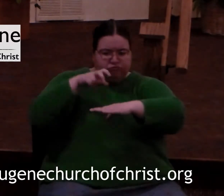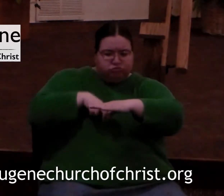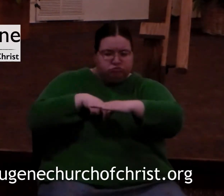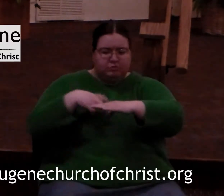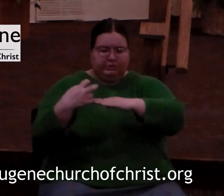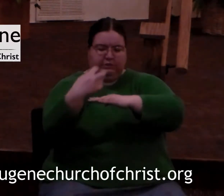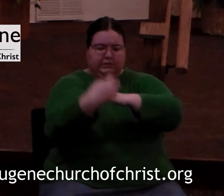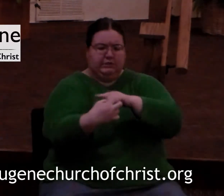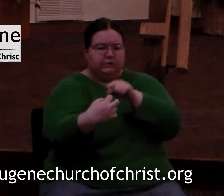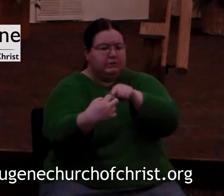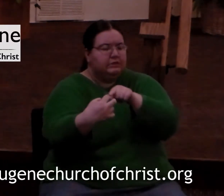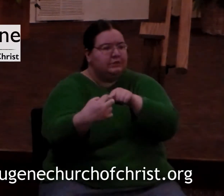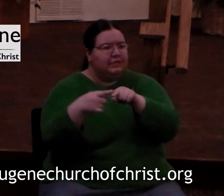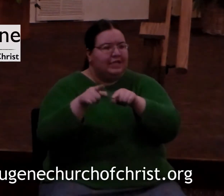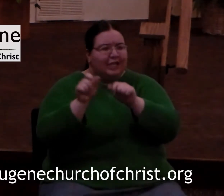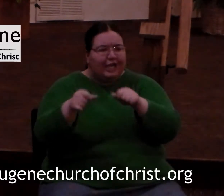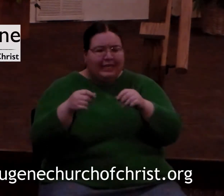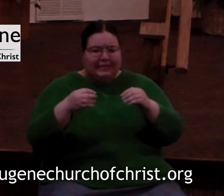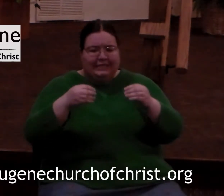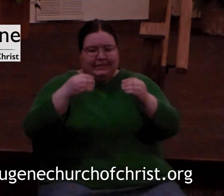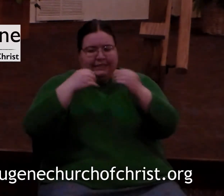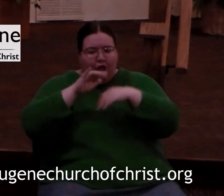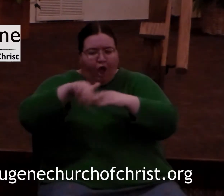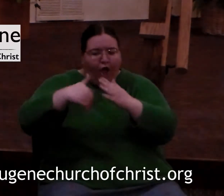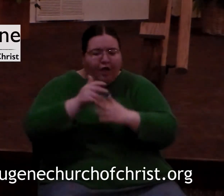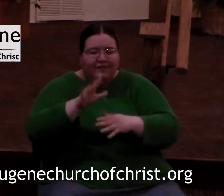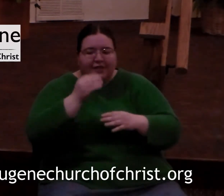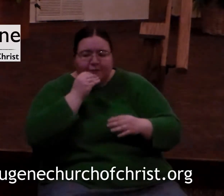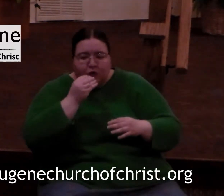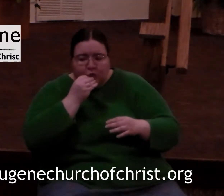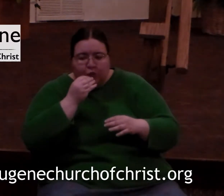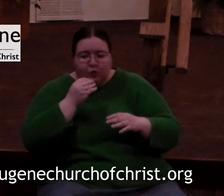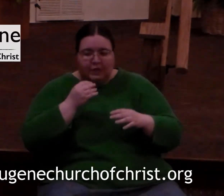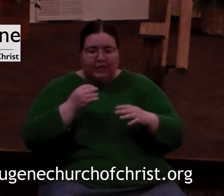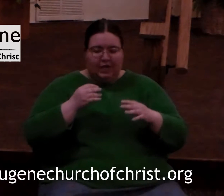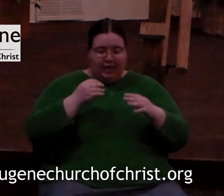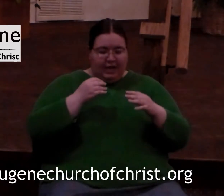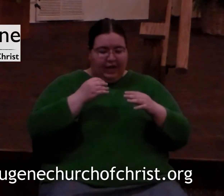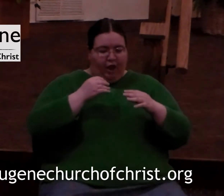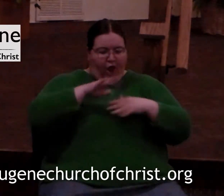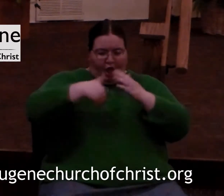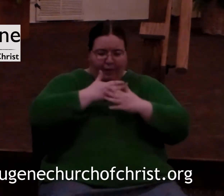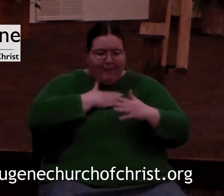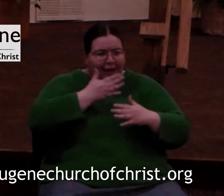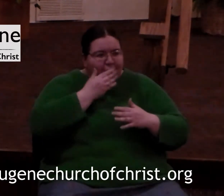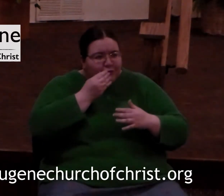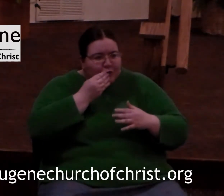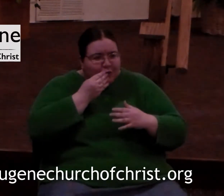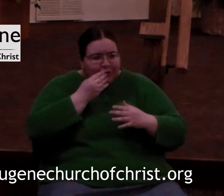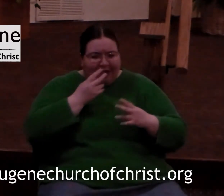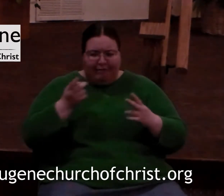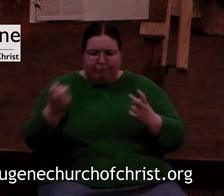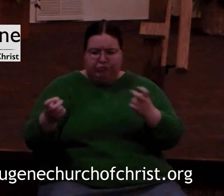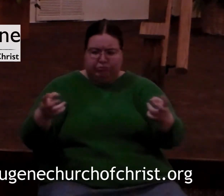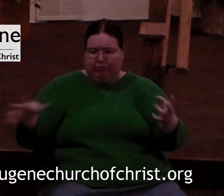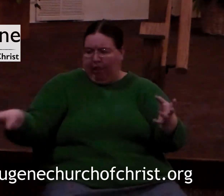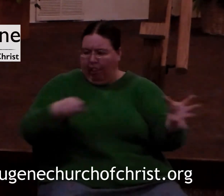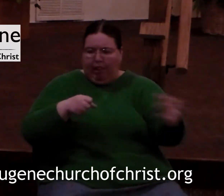my stuff and all the guys next to me stuff and all the guy on this side, and he weighed 90 pounds soaking wet. And I would look at that guy and I would think to